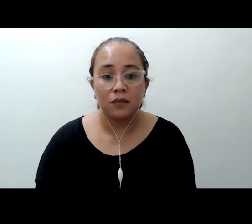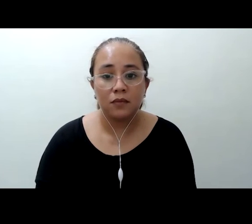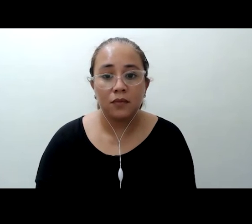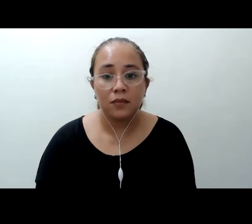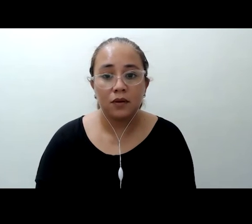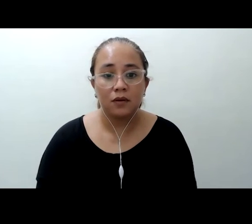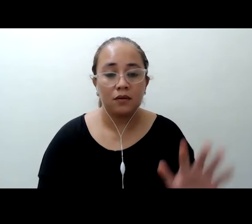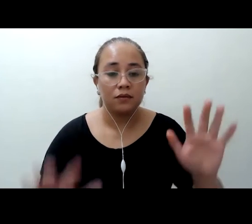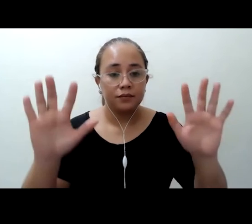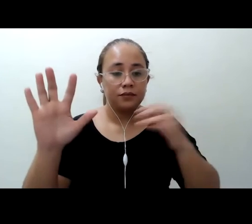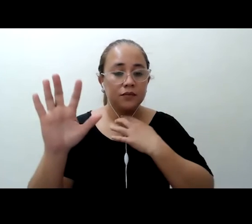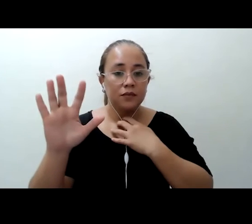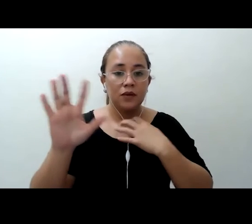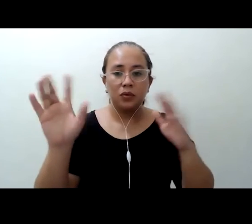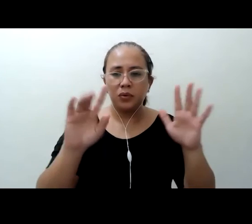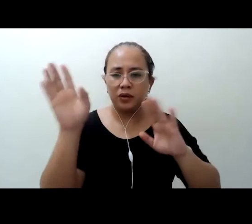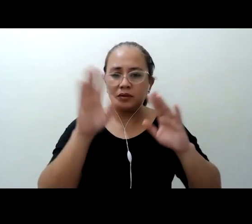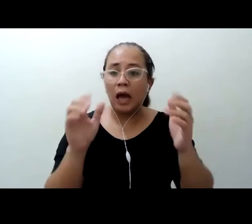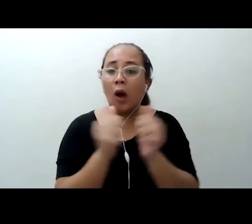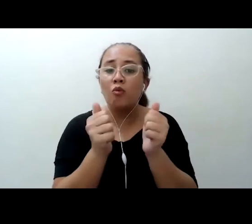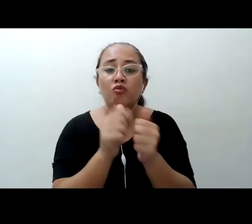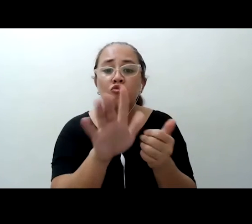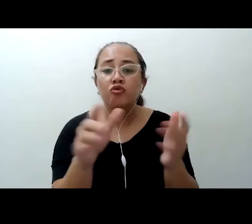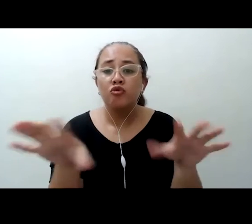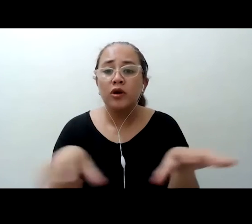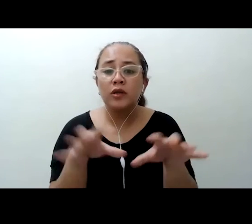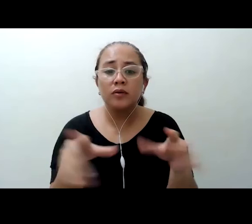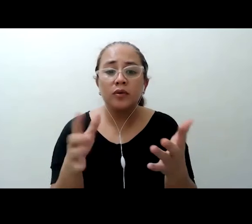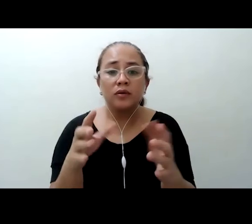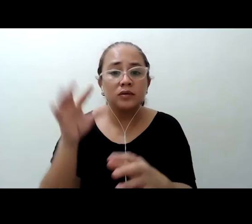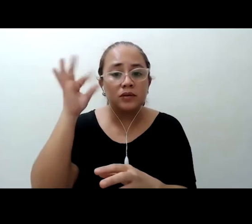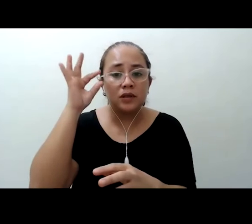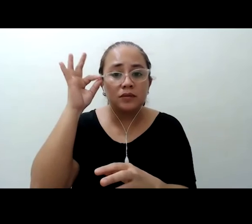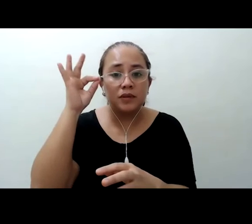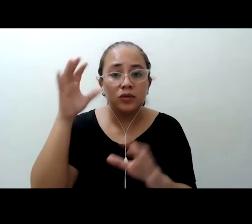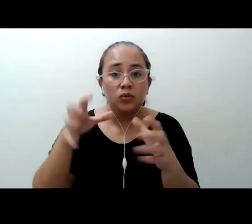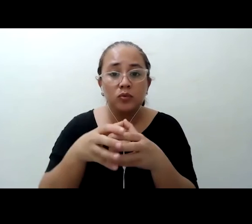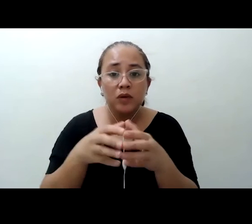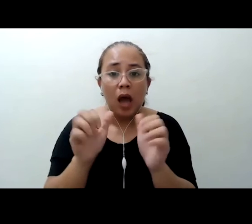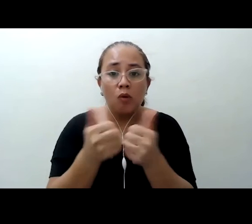Okay, so what was the progress for Jasmine's group?